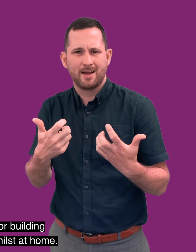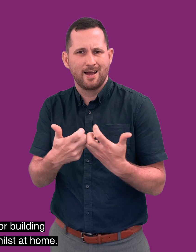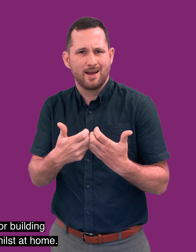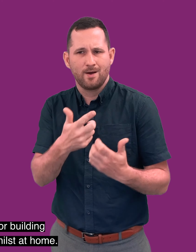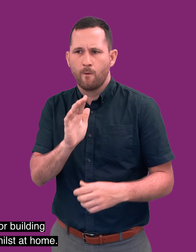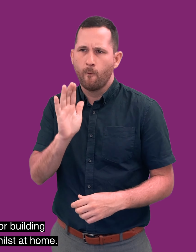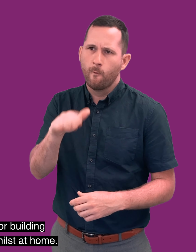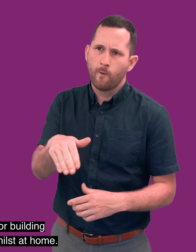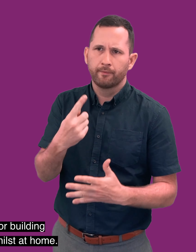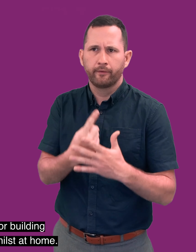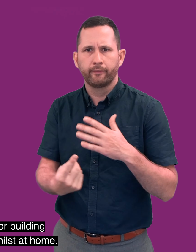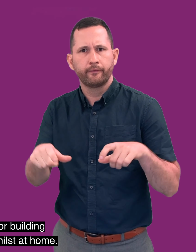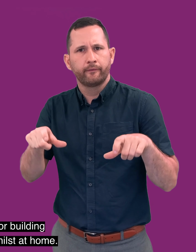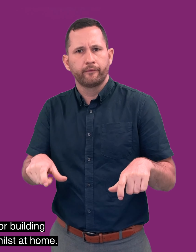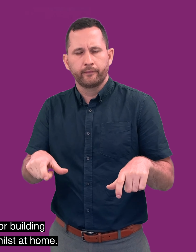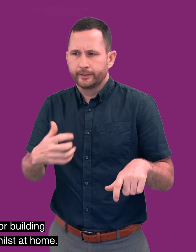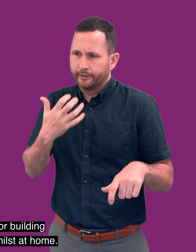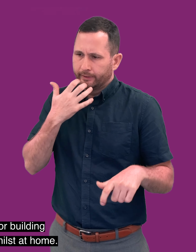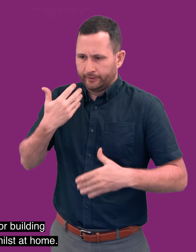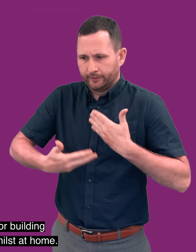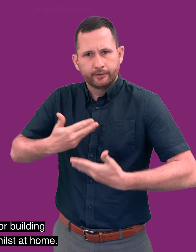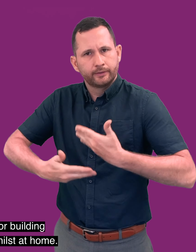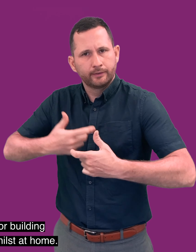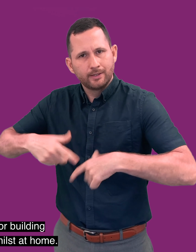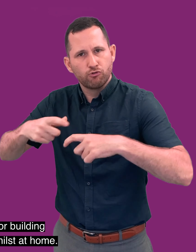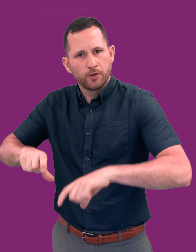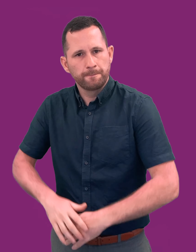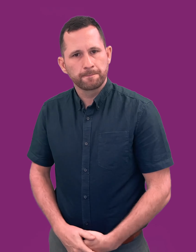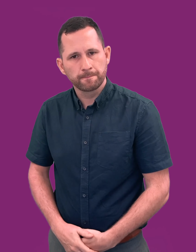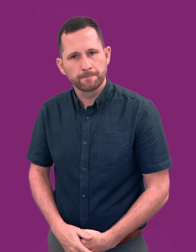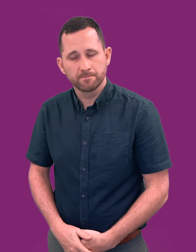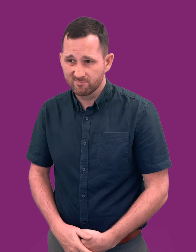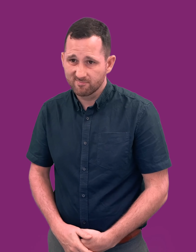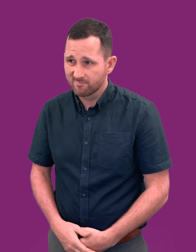Top tips for building resilience whilst at home.